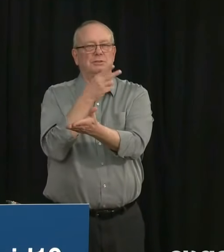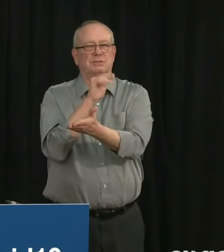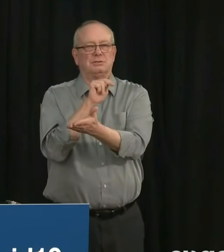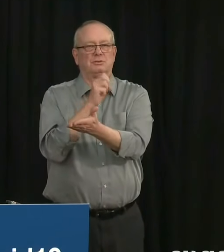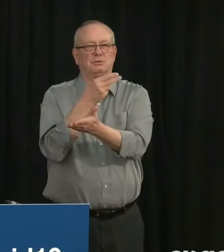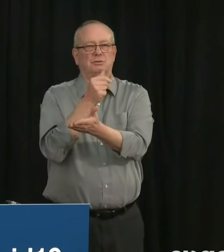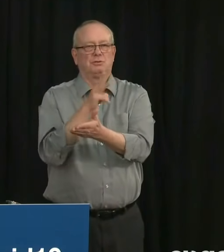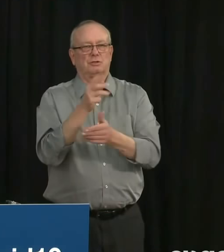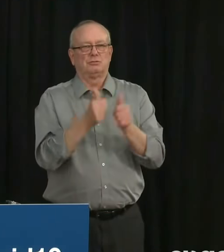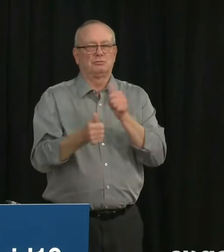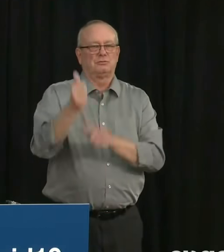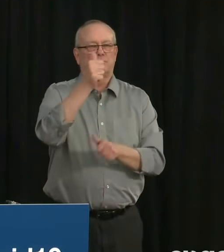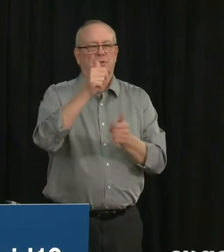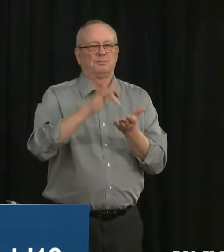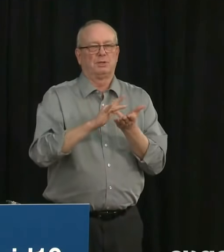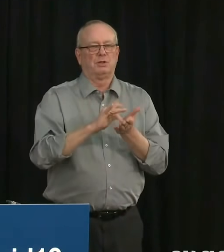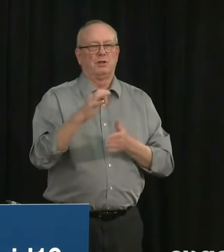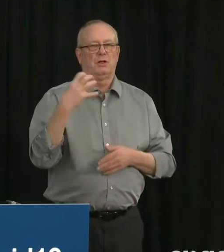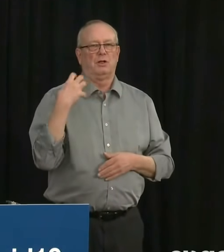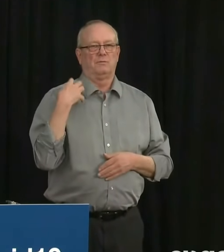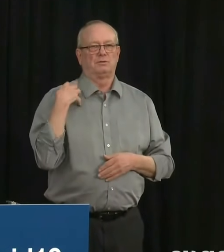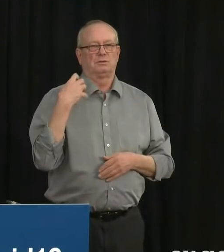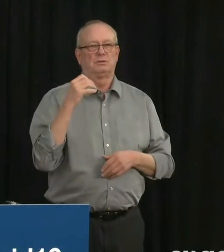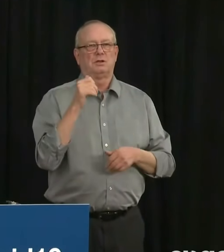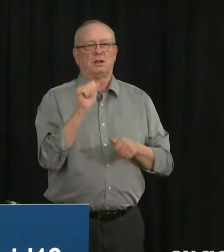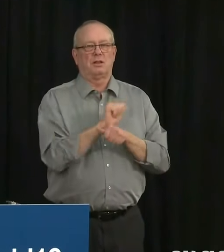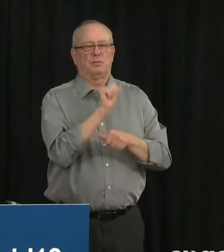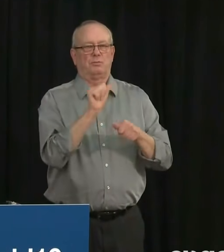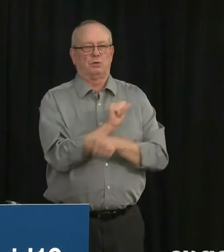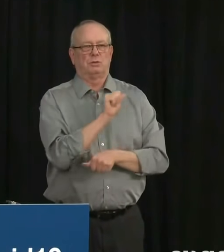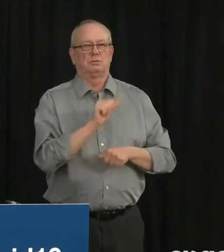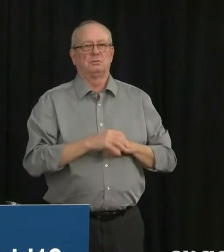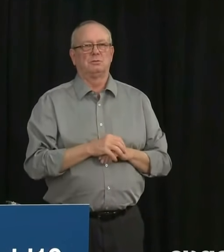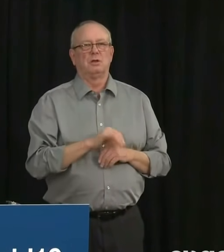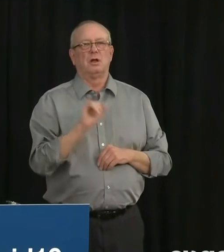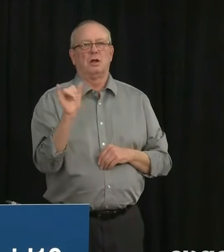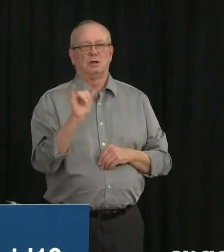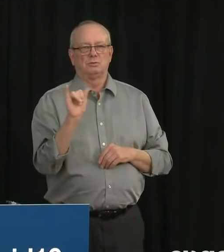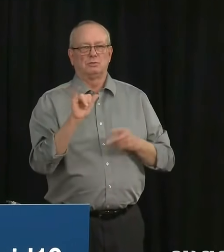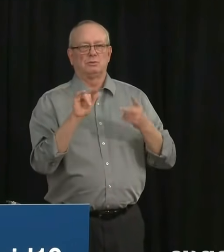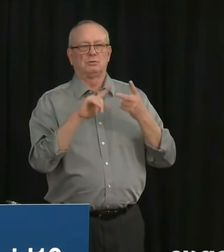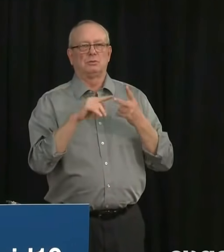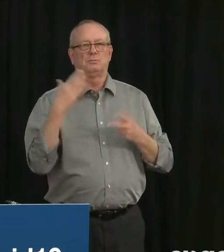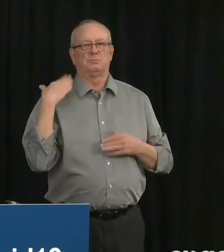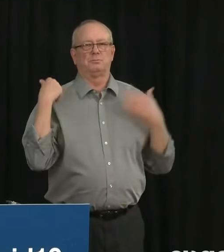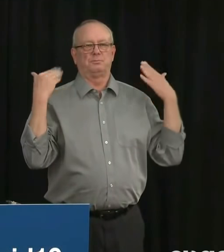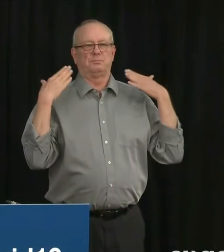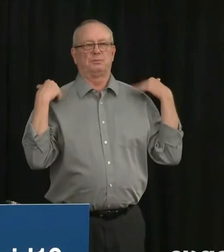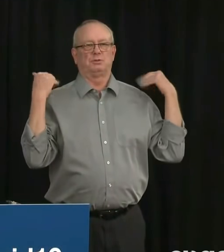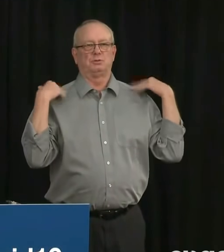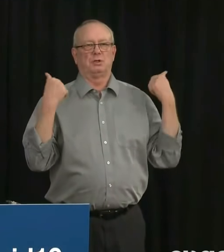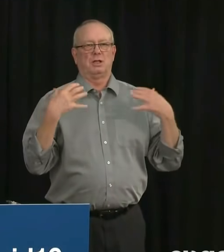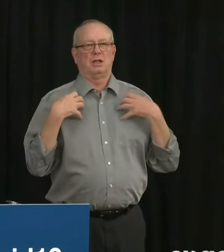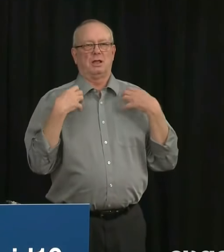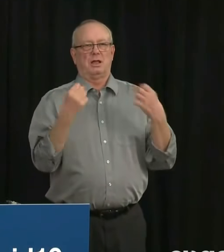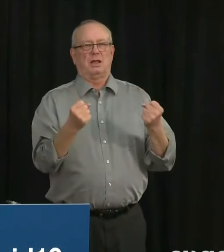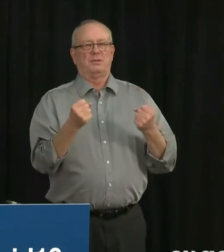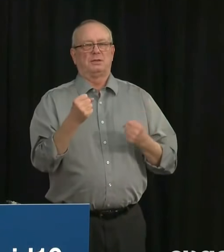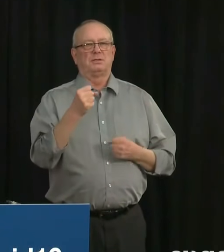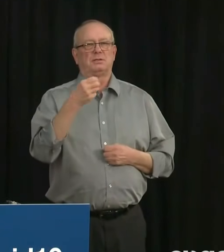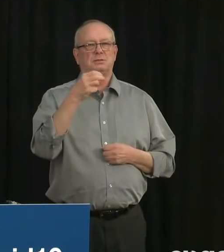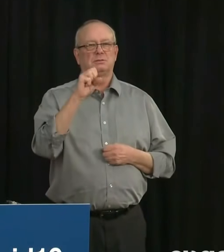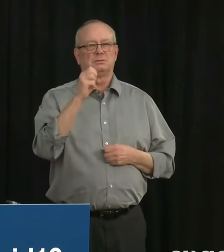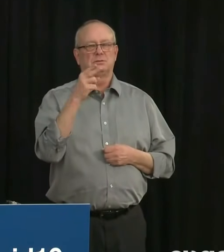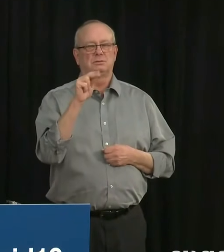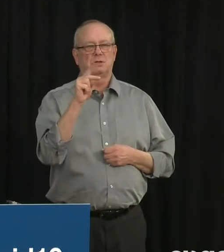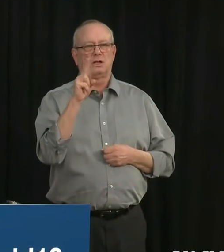of Health for the province. She is joined by the Minister of Health, Tyler Shandro. Dr. Hinshaw will provide a brief update, and then we will turn the floor over